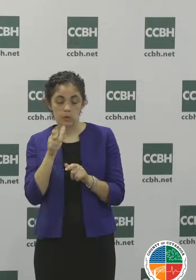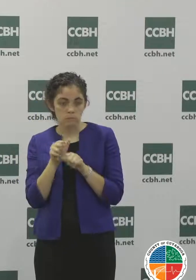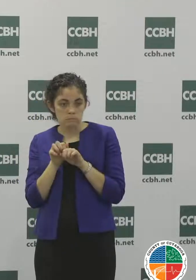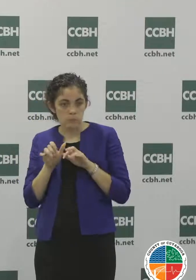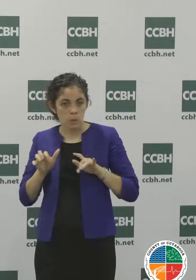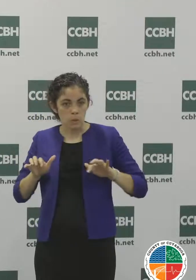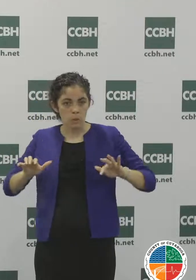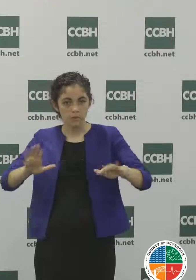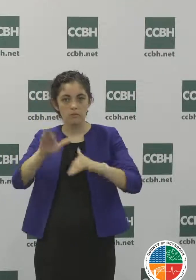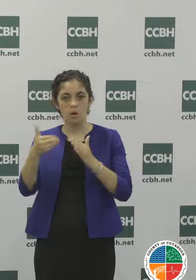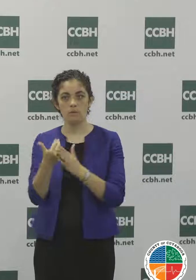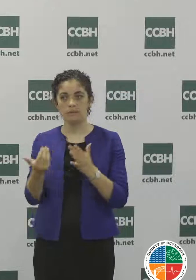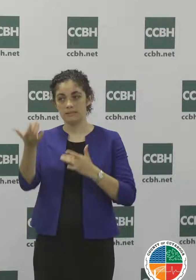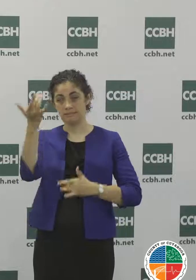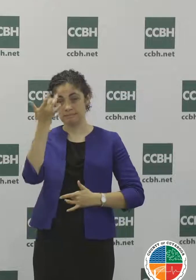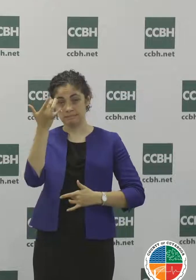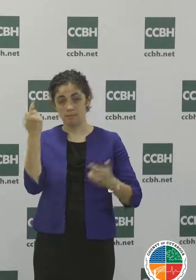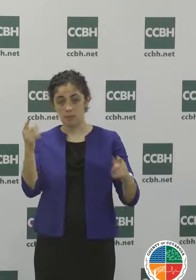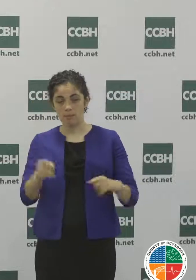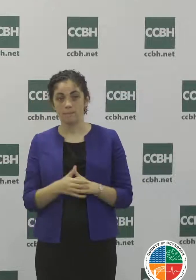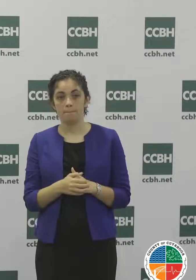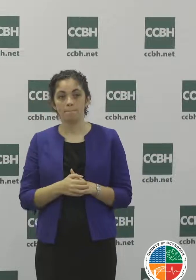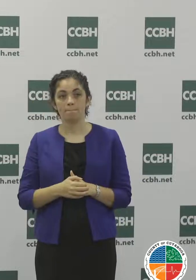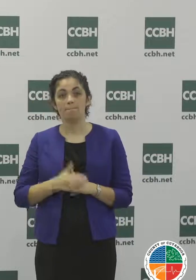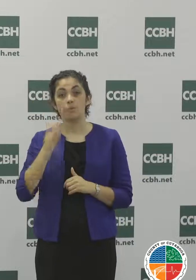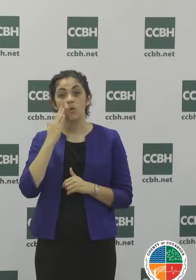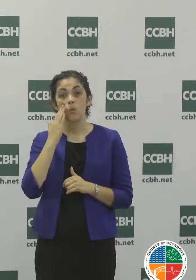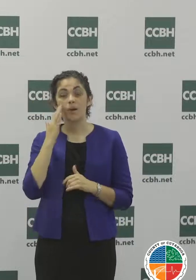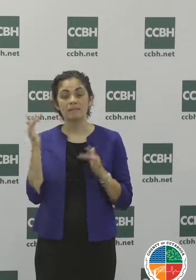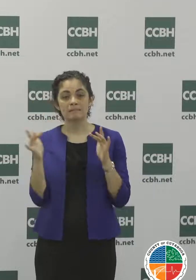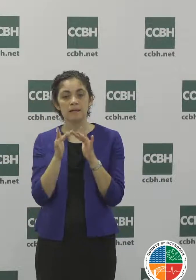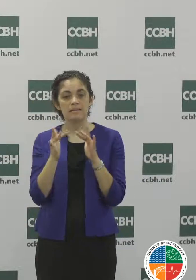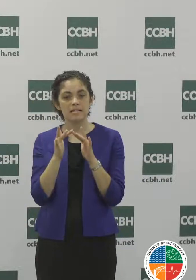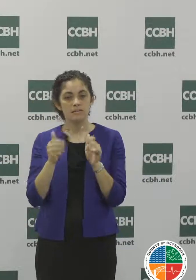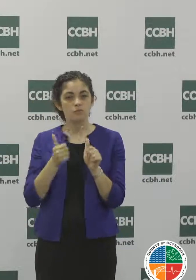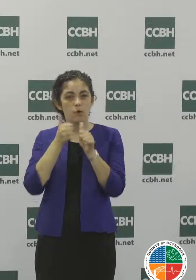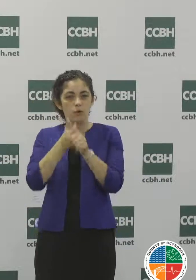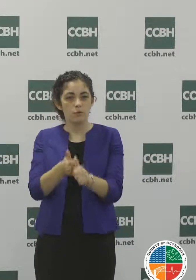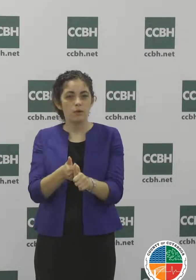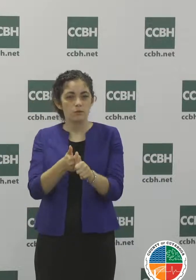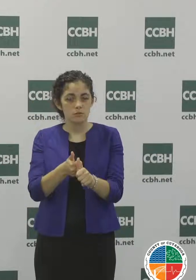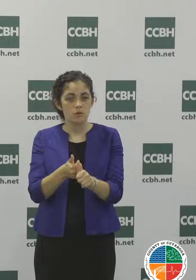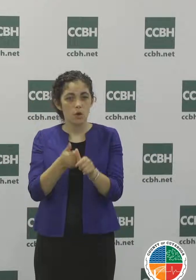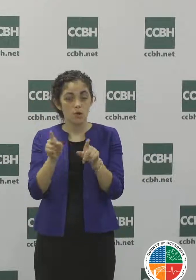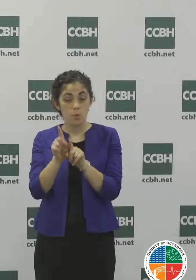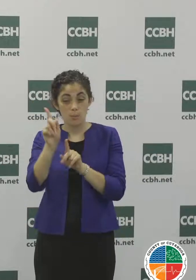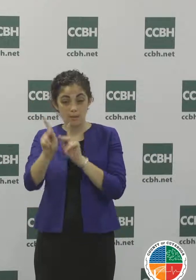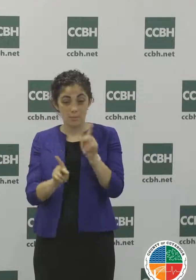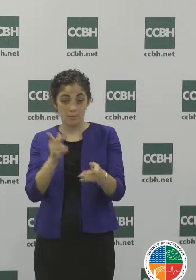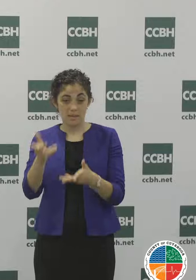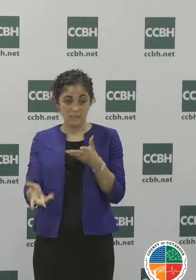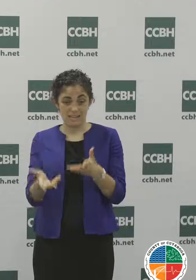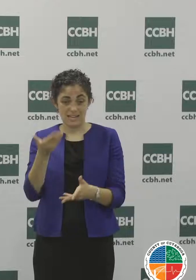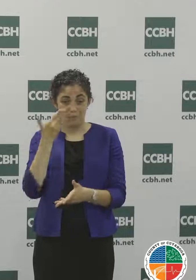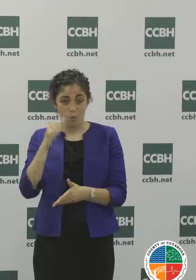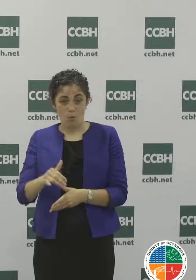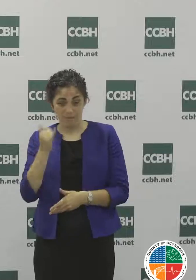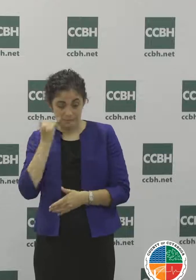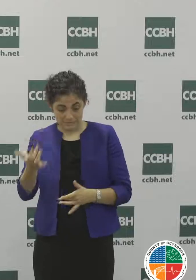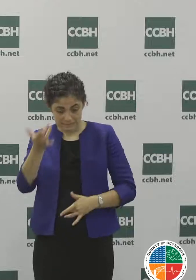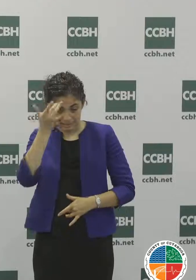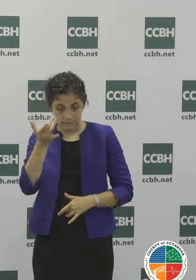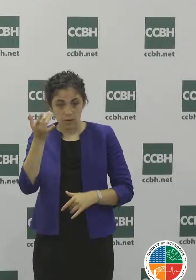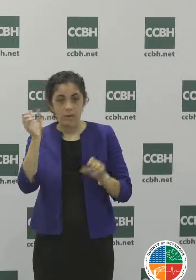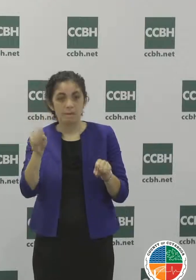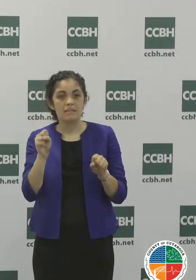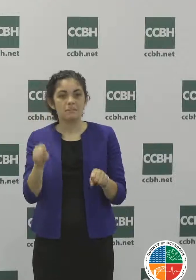spread of illness. Identifying contacts also helps us to get in touch with people who may not know if they're sick and could